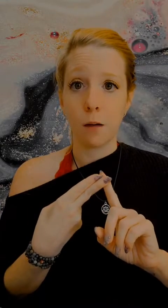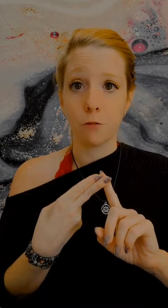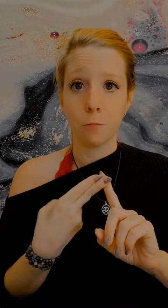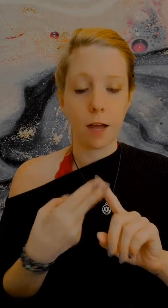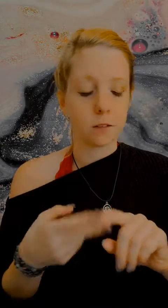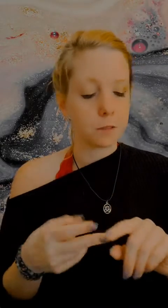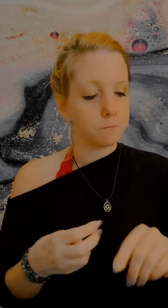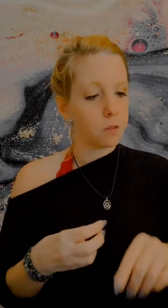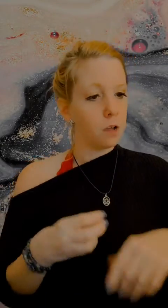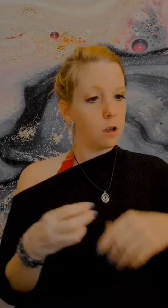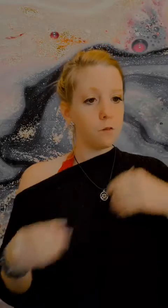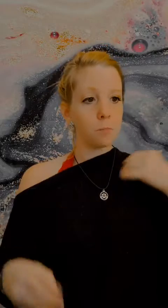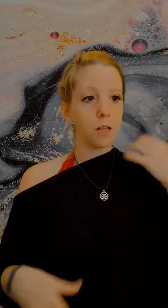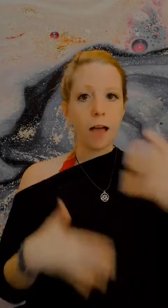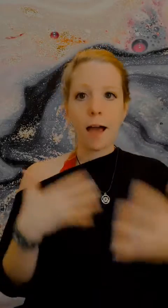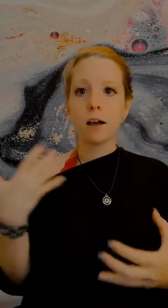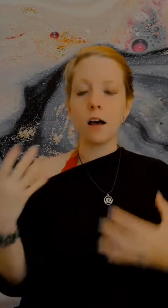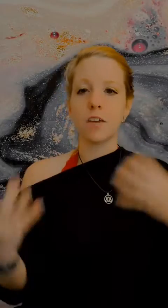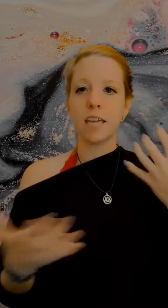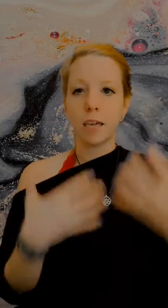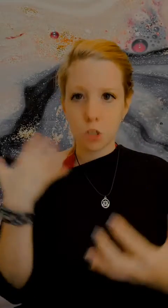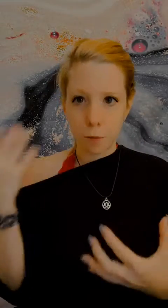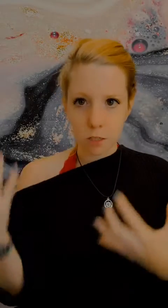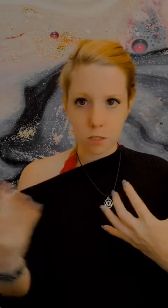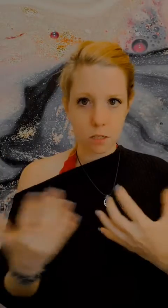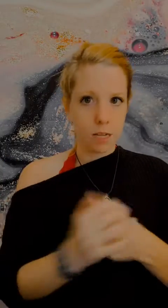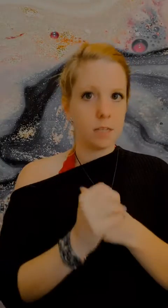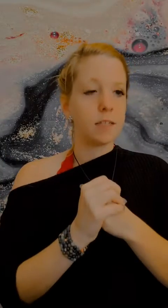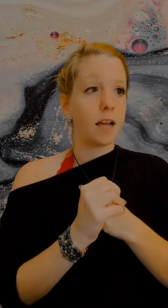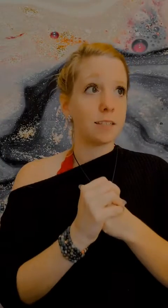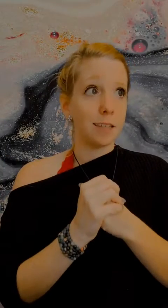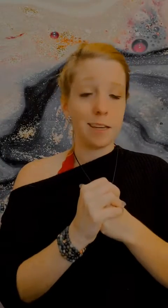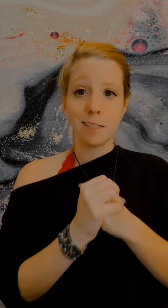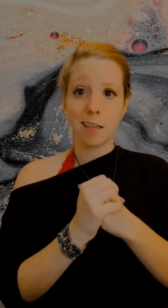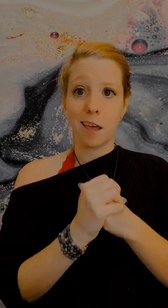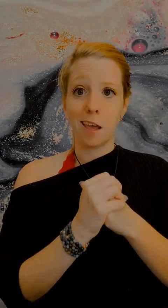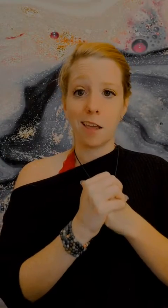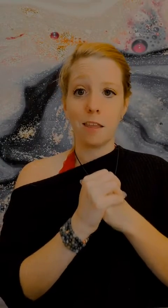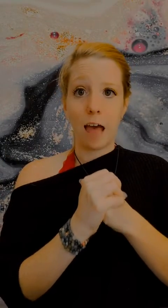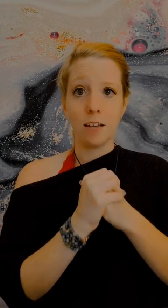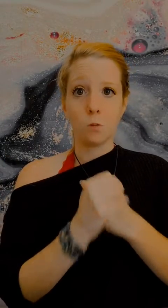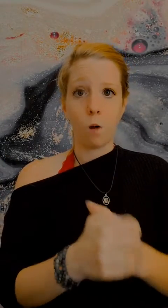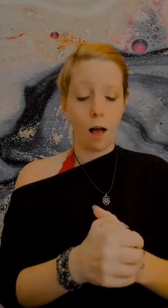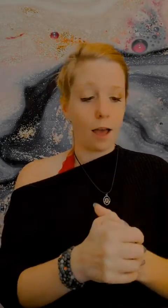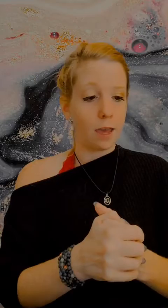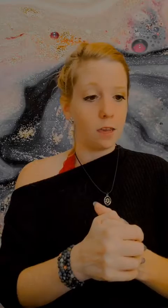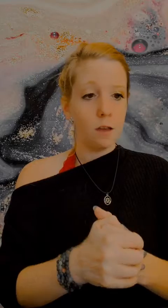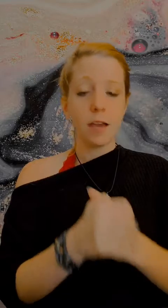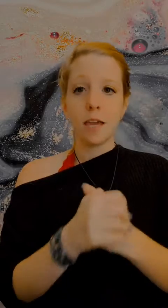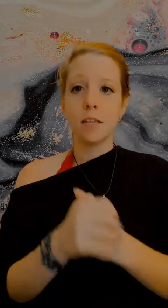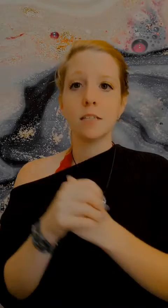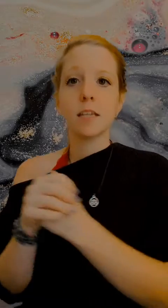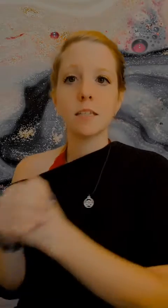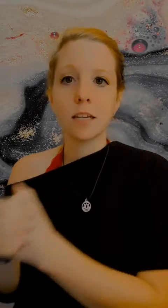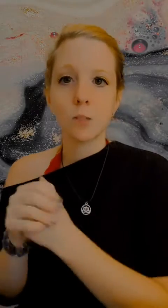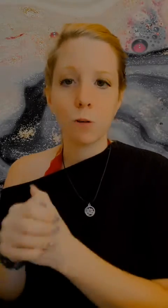from that, from the lack of engagement in sex. That is why it is seen as one of